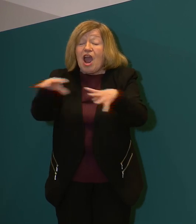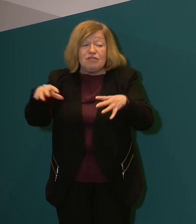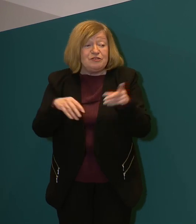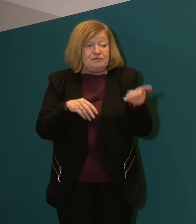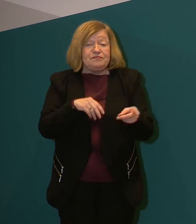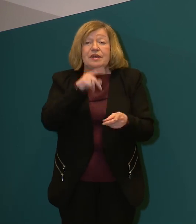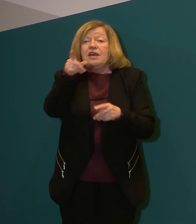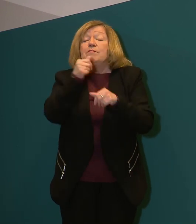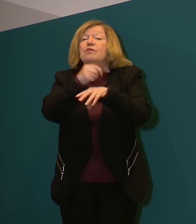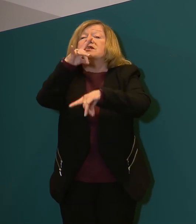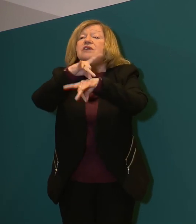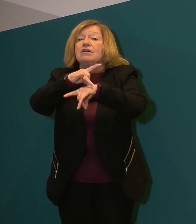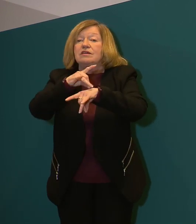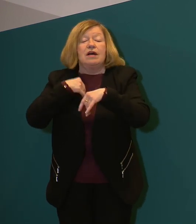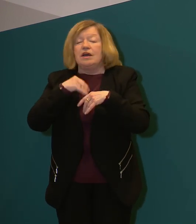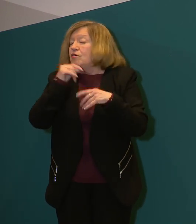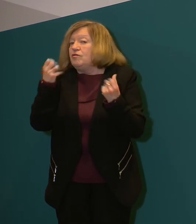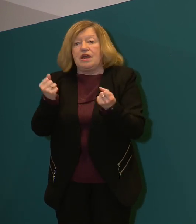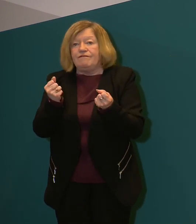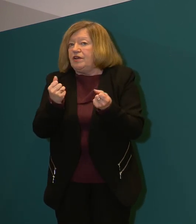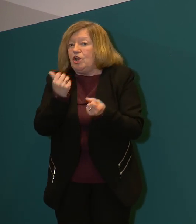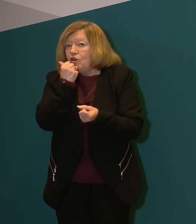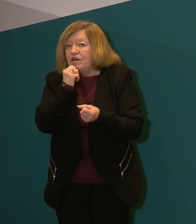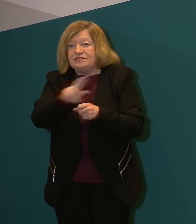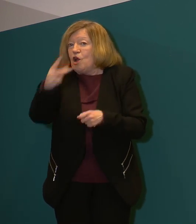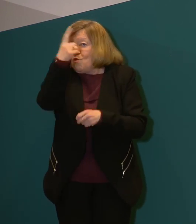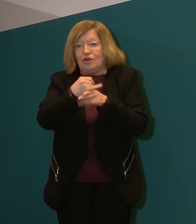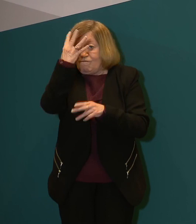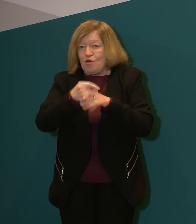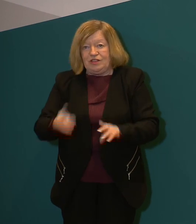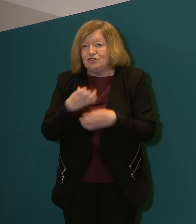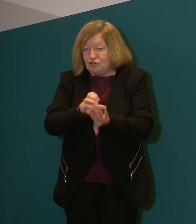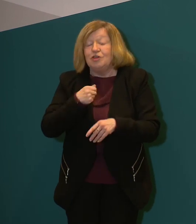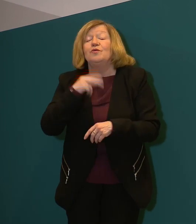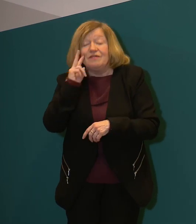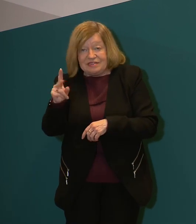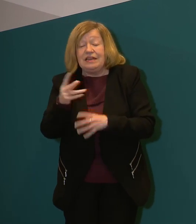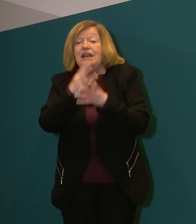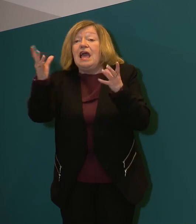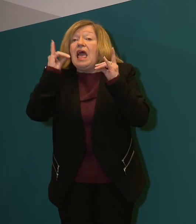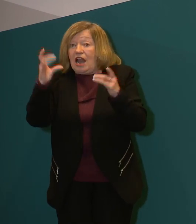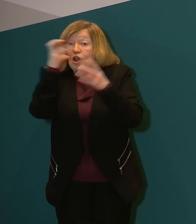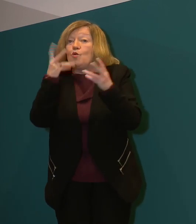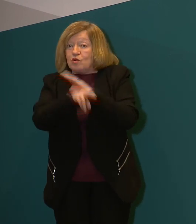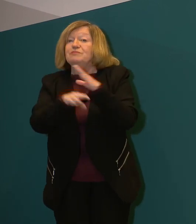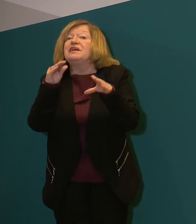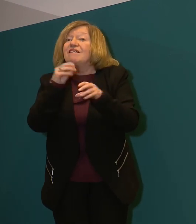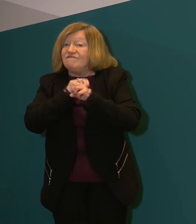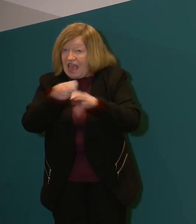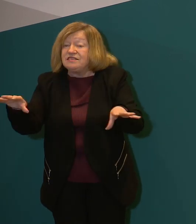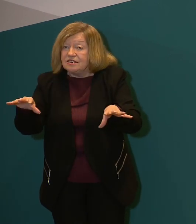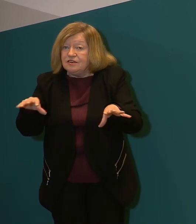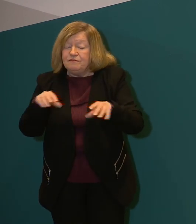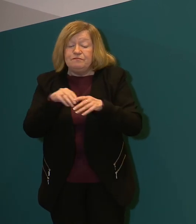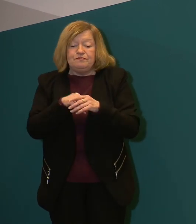So in relation to doctors, I don't have an equivalent figure. It's not 1 in 4 in this country. We've seen a significant number of healthcare workers who've been infected with this.